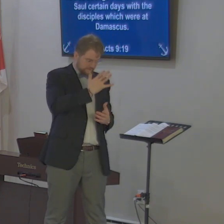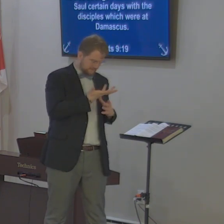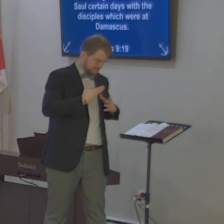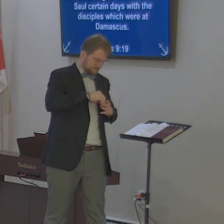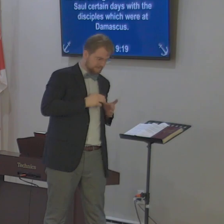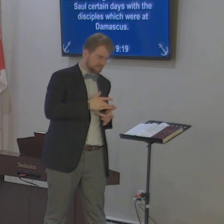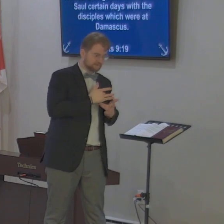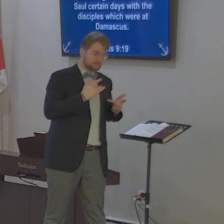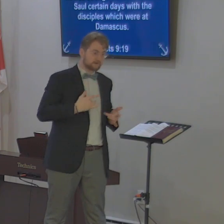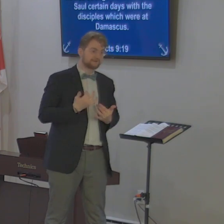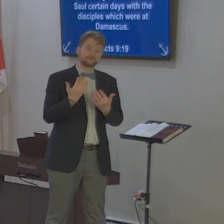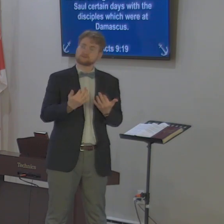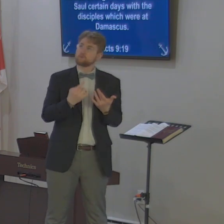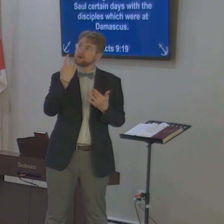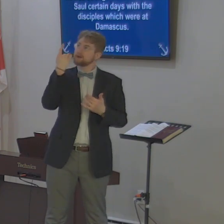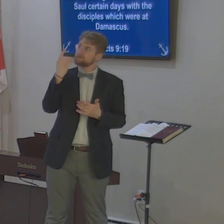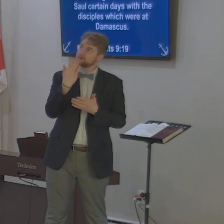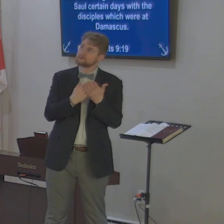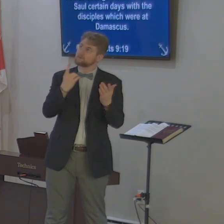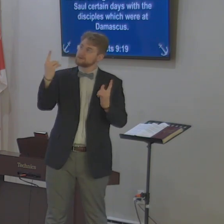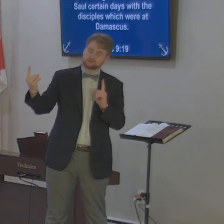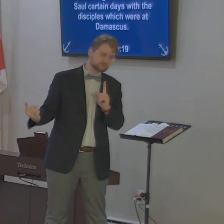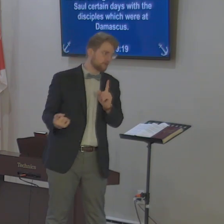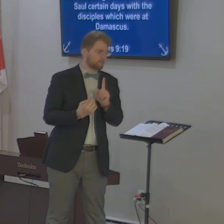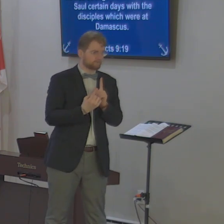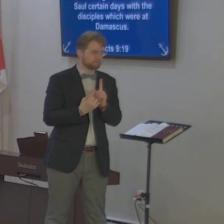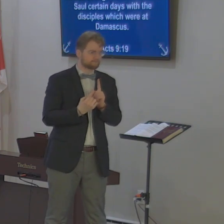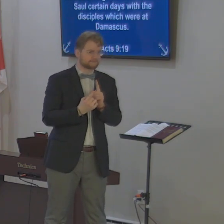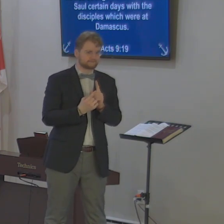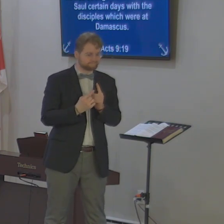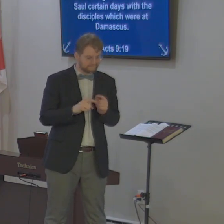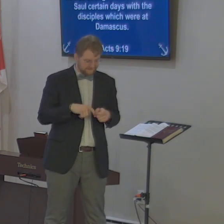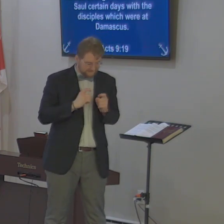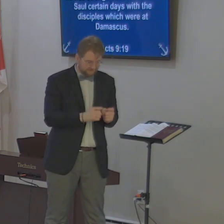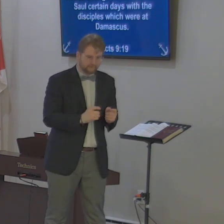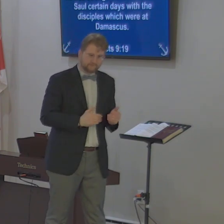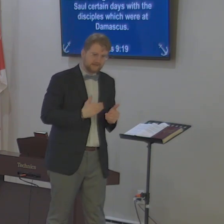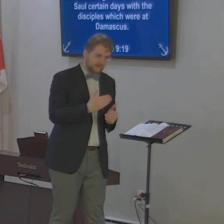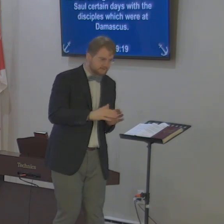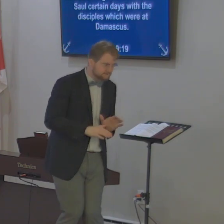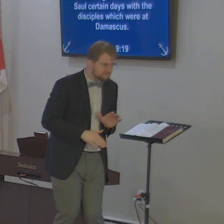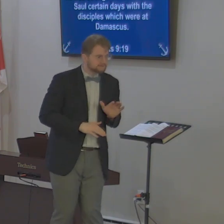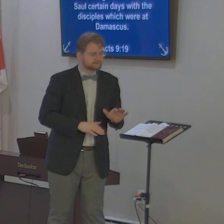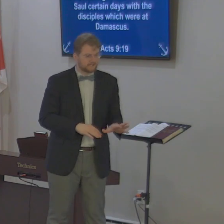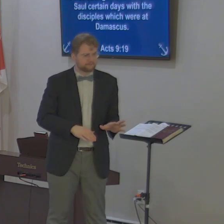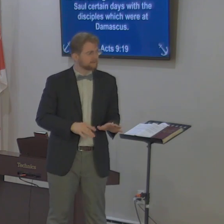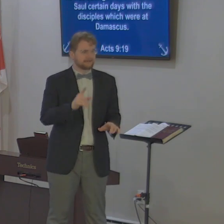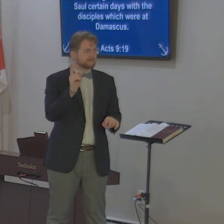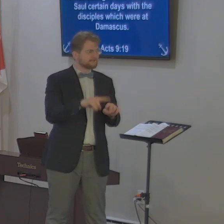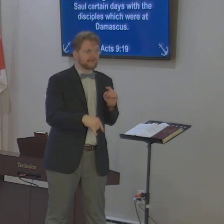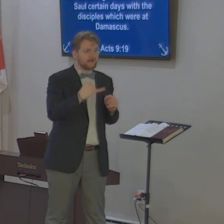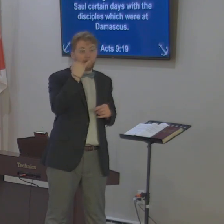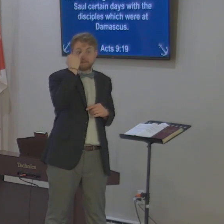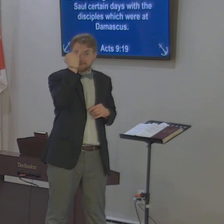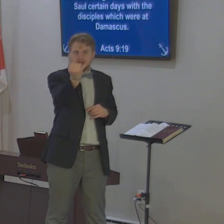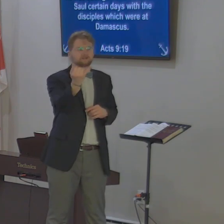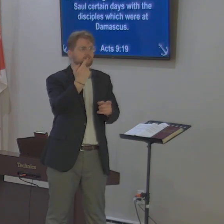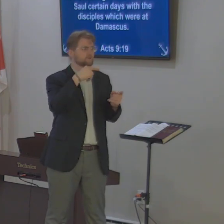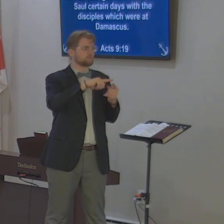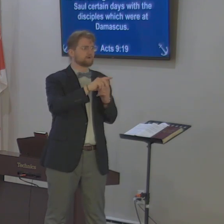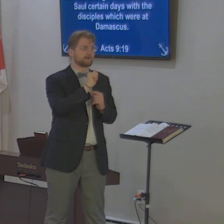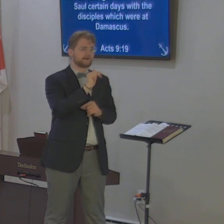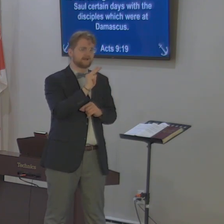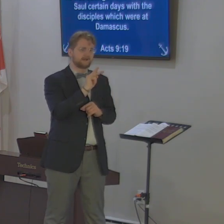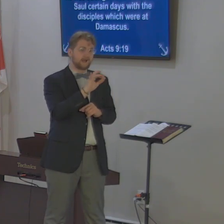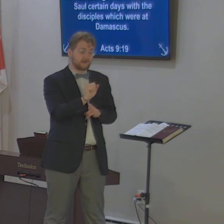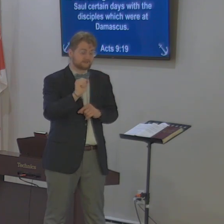somebody to show up to give him that next step. Or he's waiting on the Holy Spirit of God to guide him in the next step. And I can't imagine when Ananias shows up that the Holy Spirit of